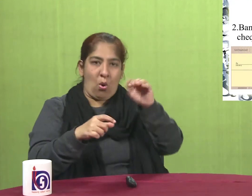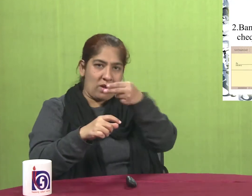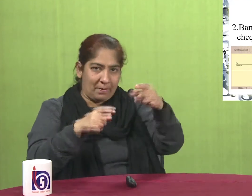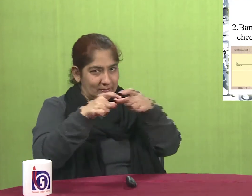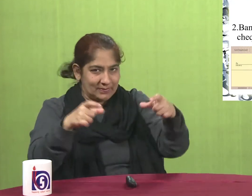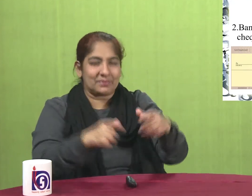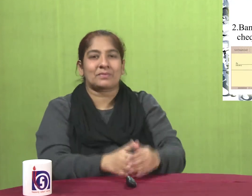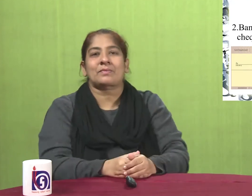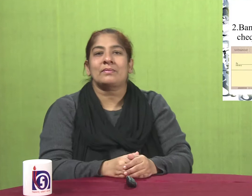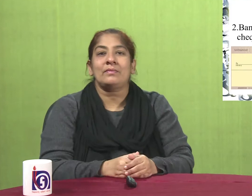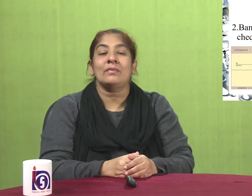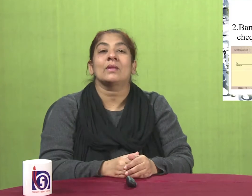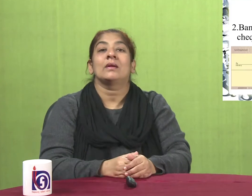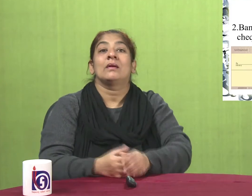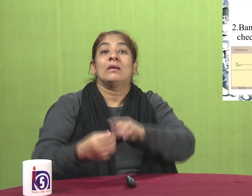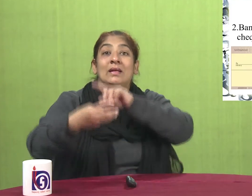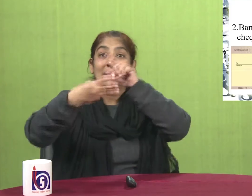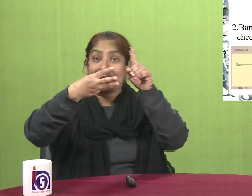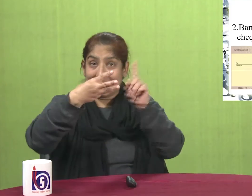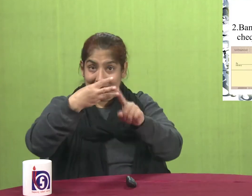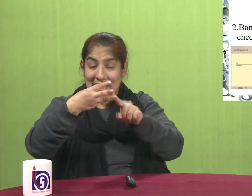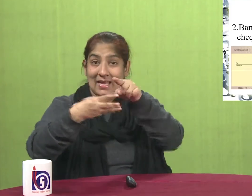The check can be used for a month.